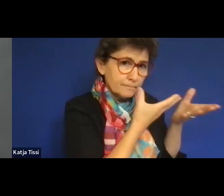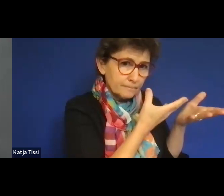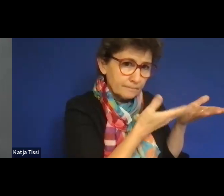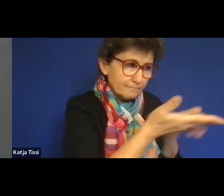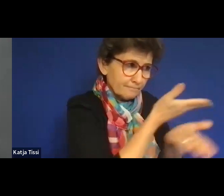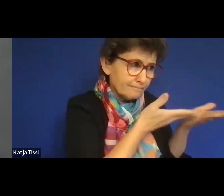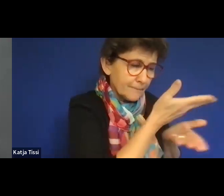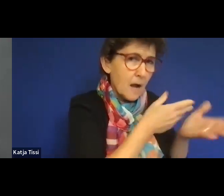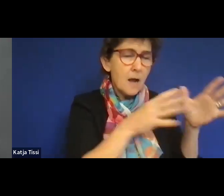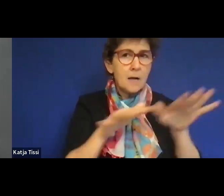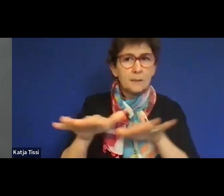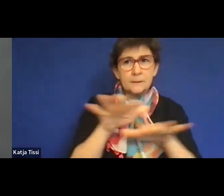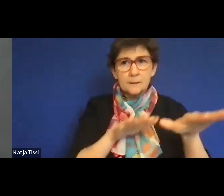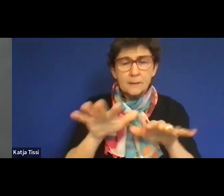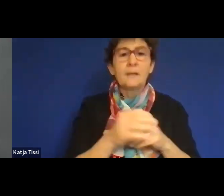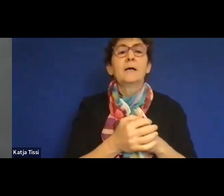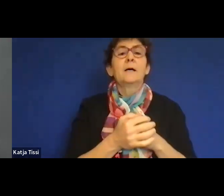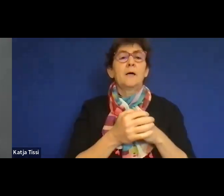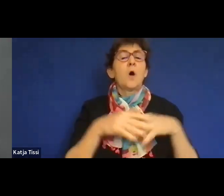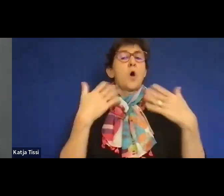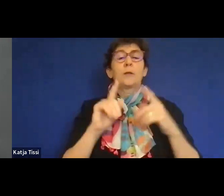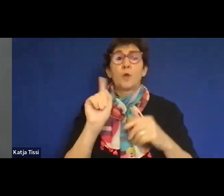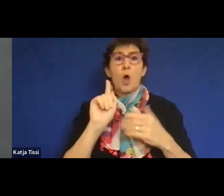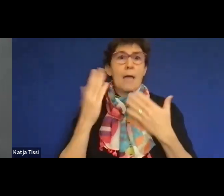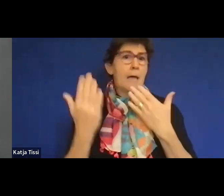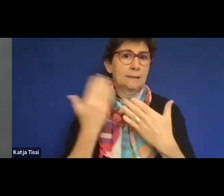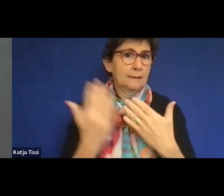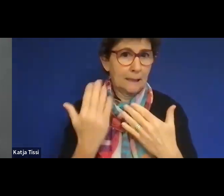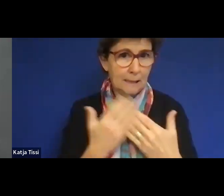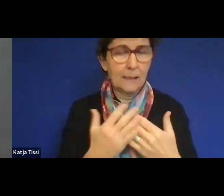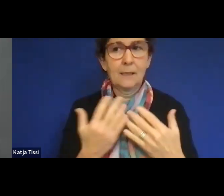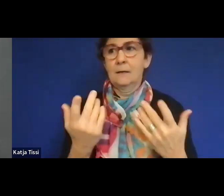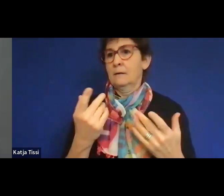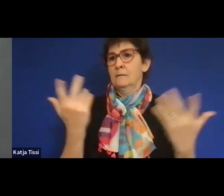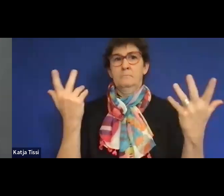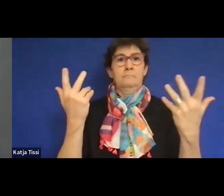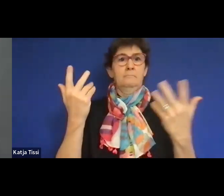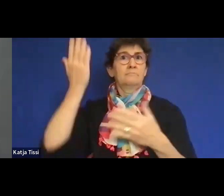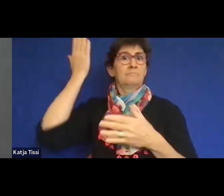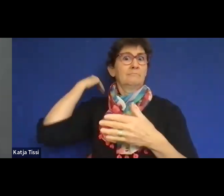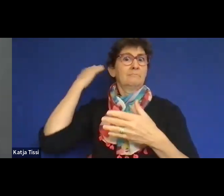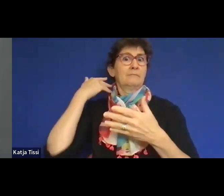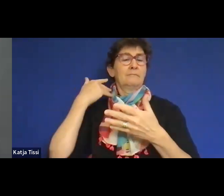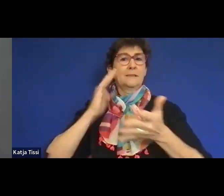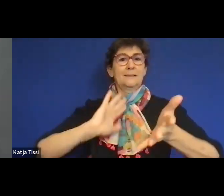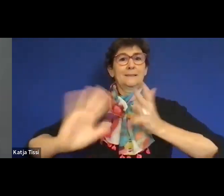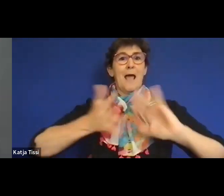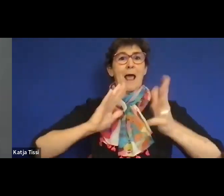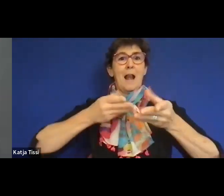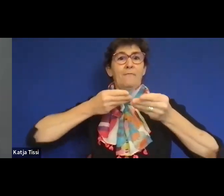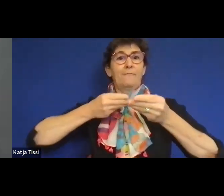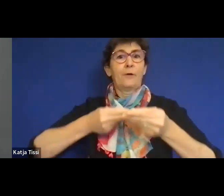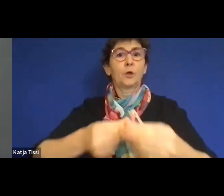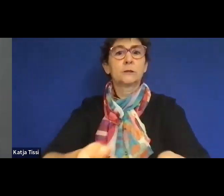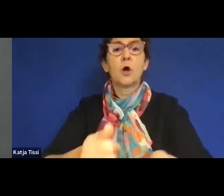Now, we also had focus groups, which we interacted with. Now, I have to say the process itself was not an